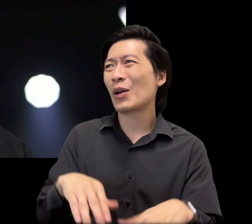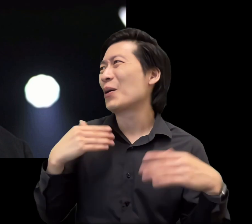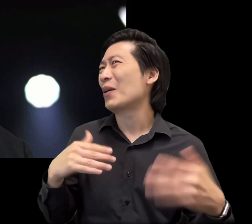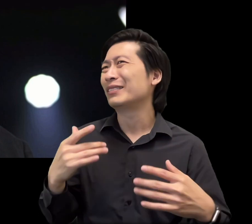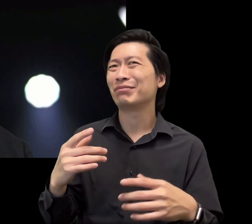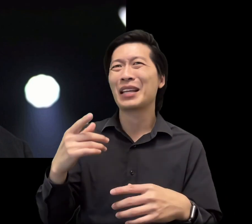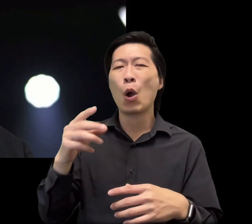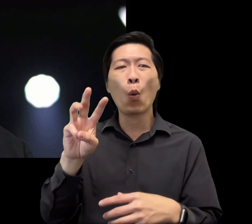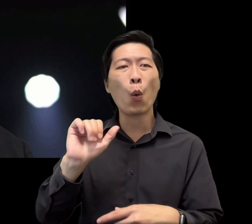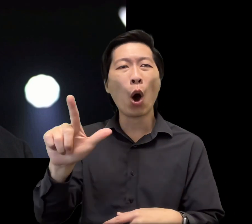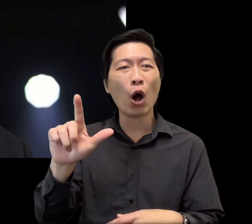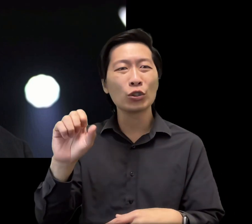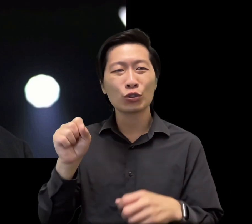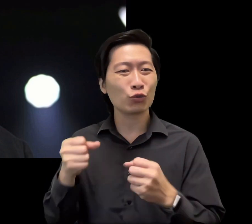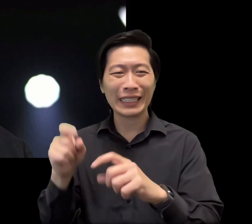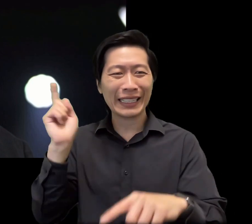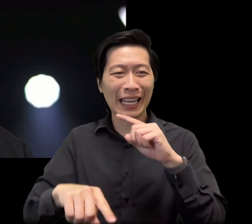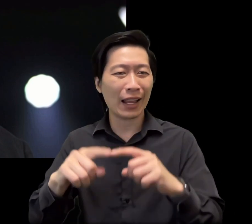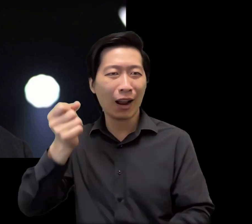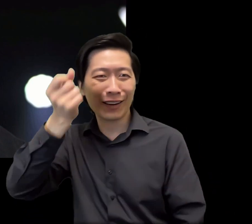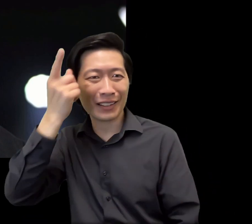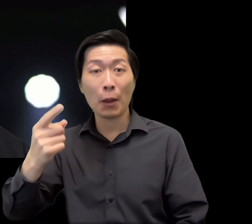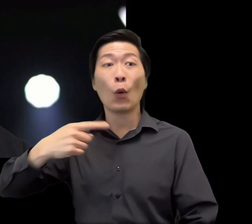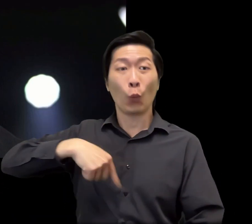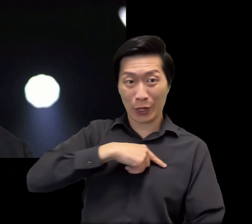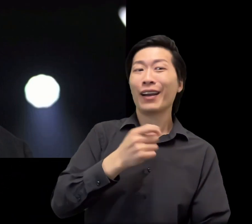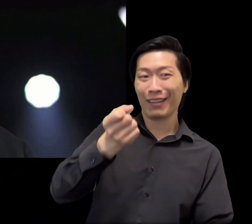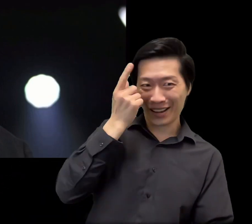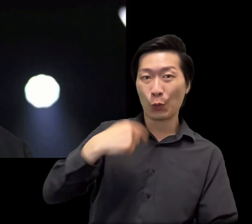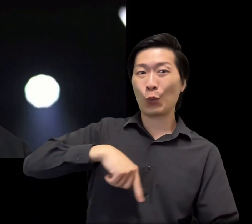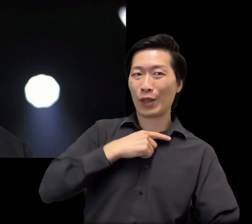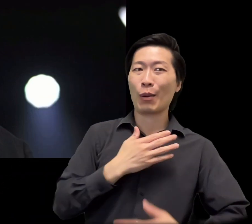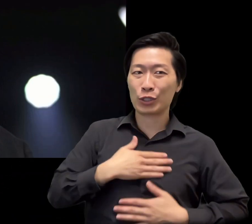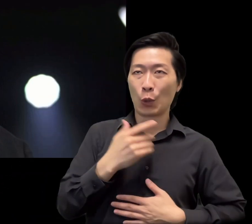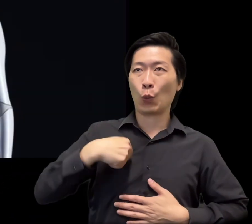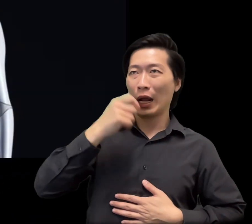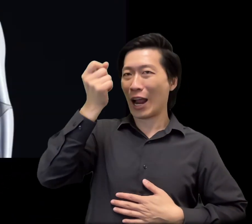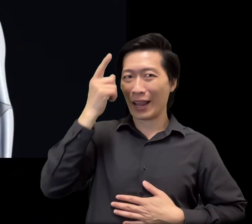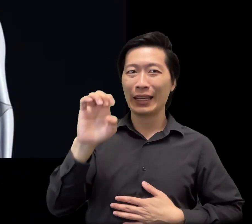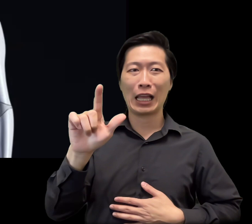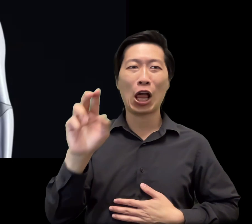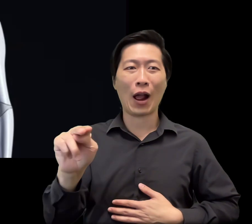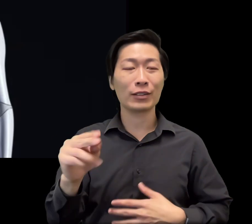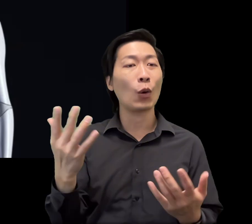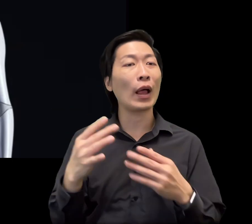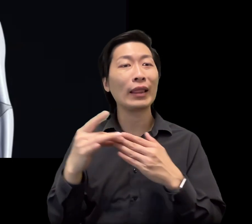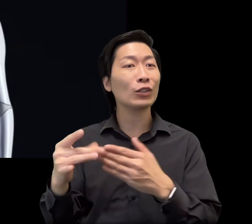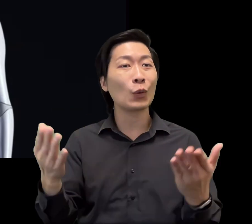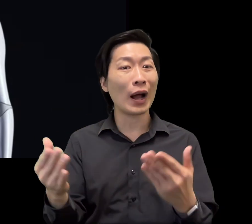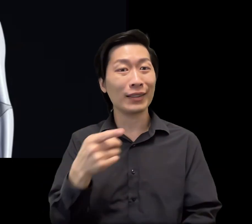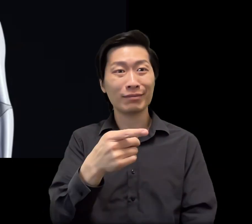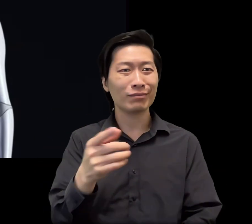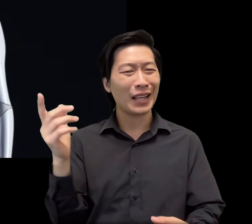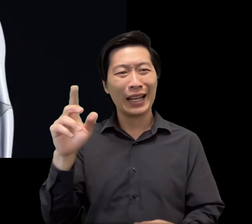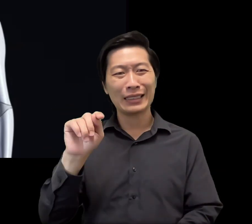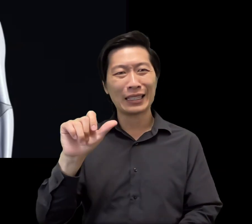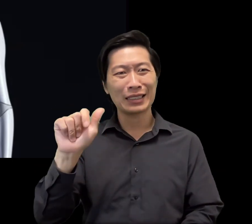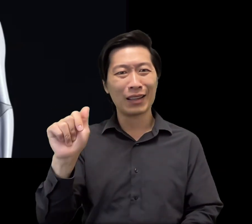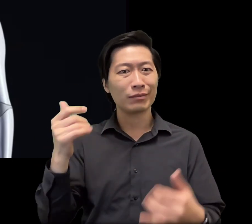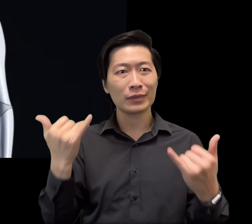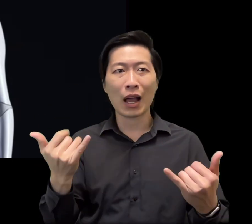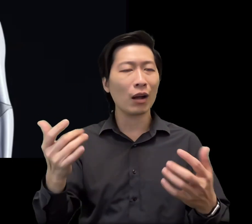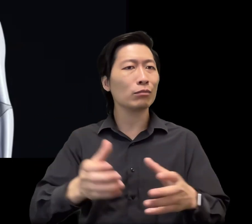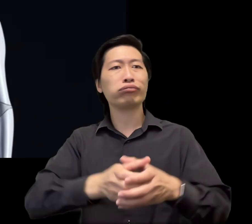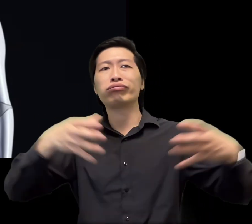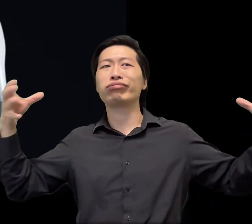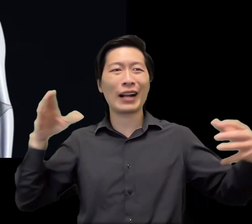unfathomable alpha that Wall Street can't comprehend, that I think we all appreciate because we get Elon. And what does that lead to? This. Tesla just expanded